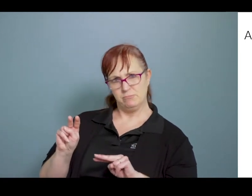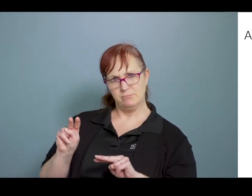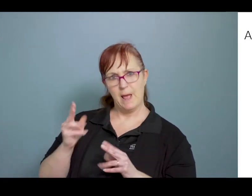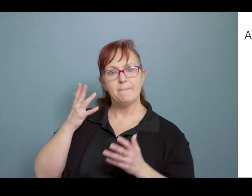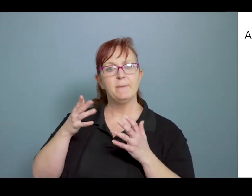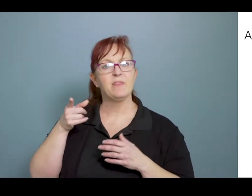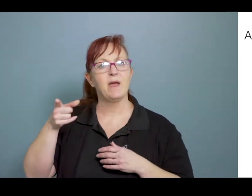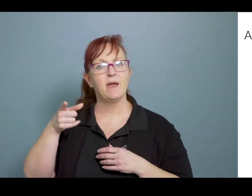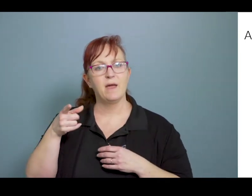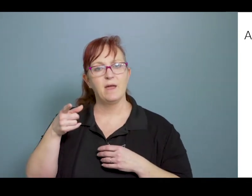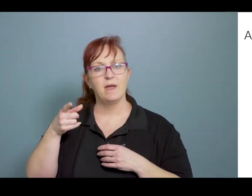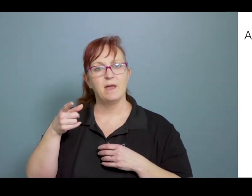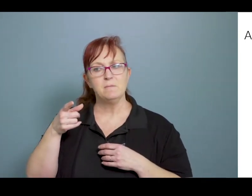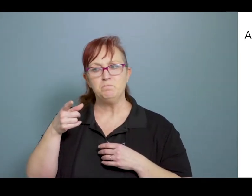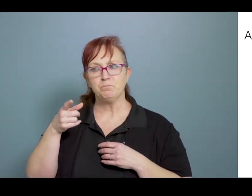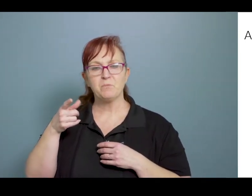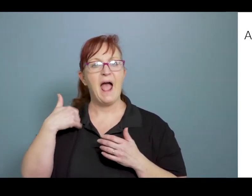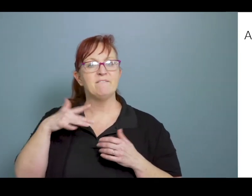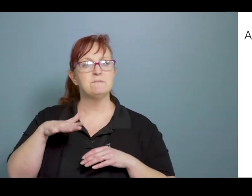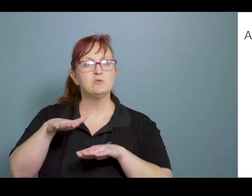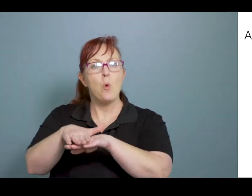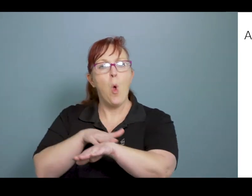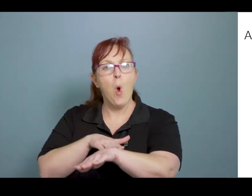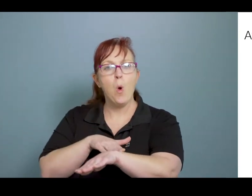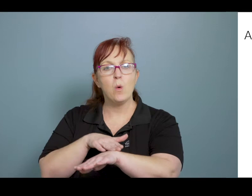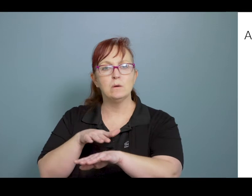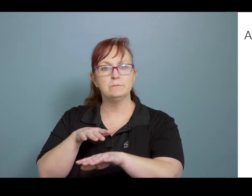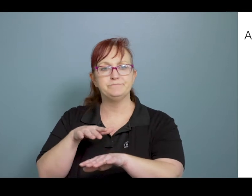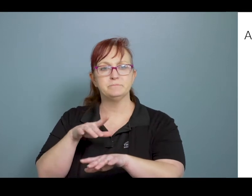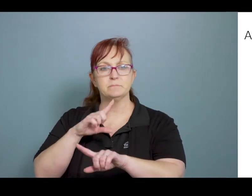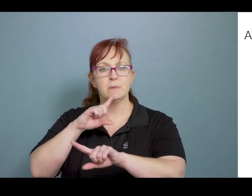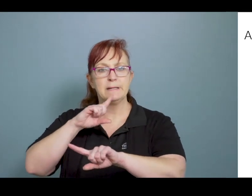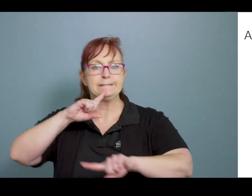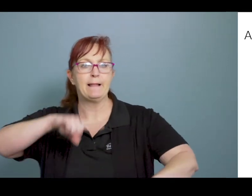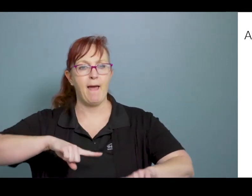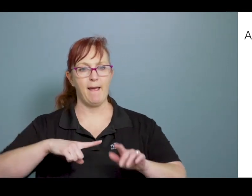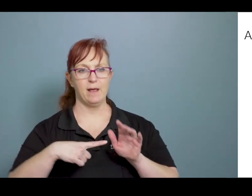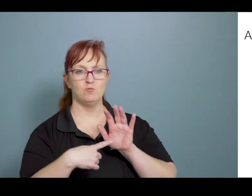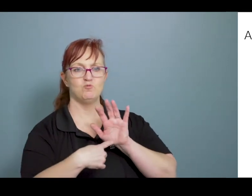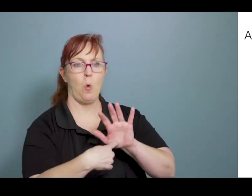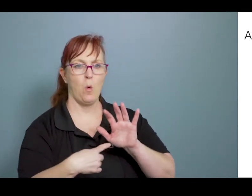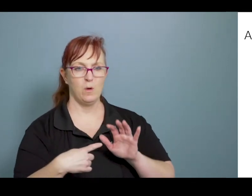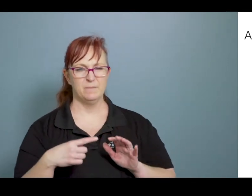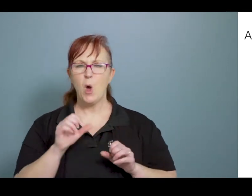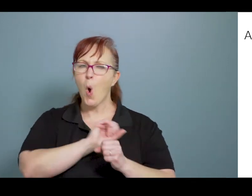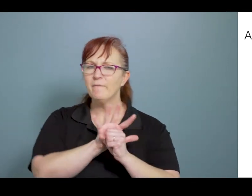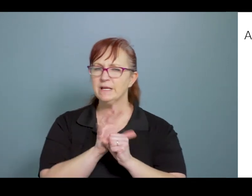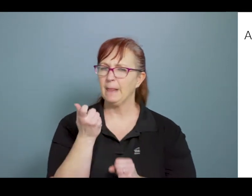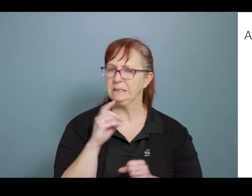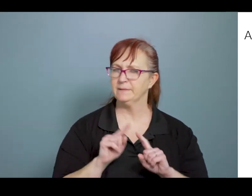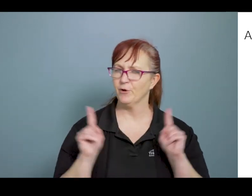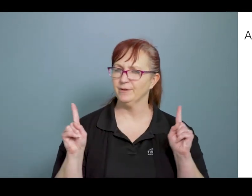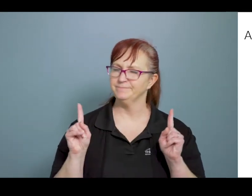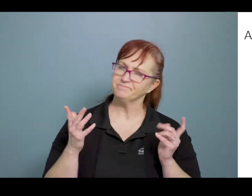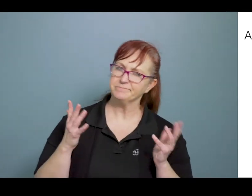a delay between the onset of symptoms and the event? So, in COVID, it's a little bit different because there's